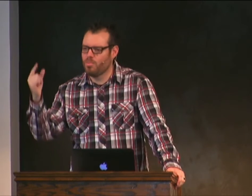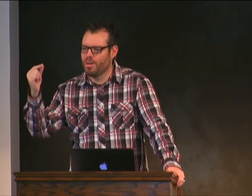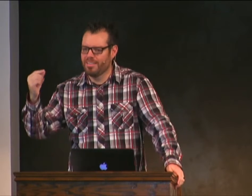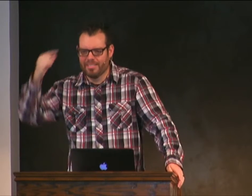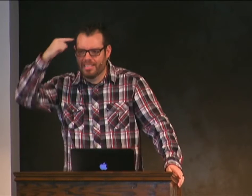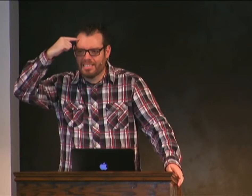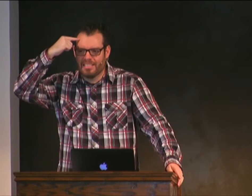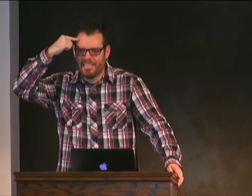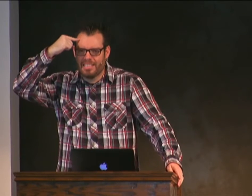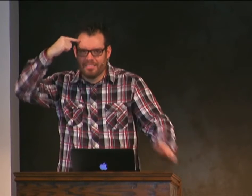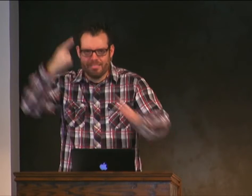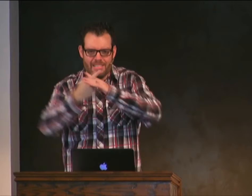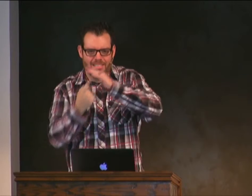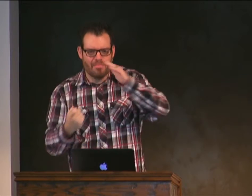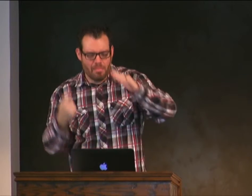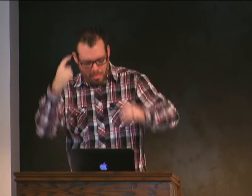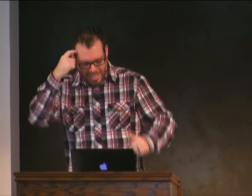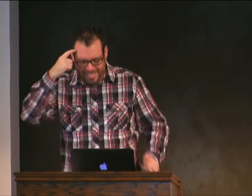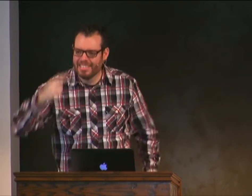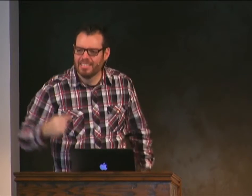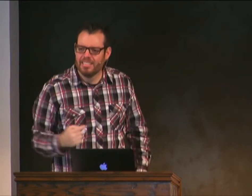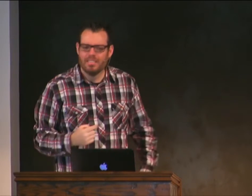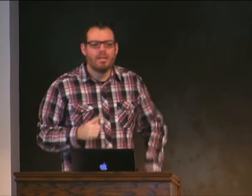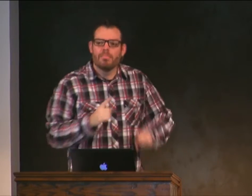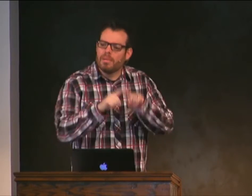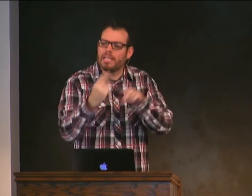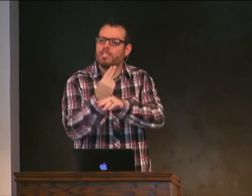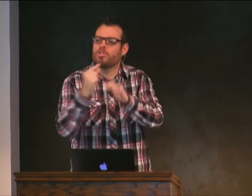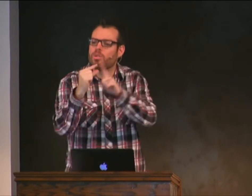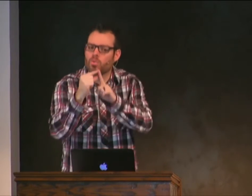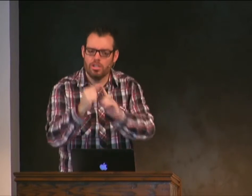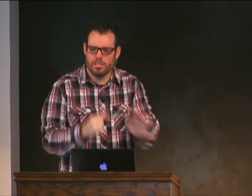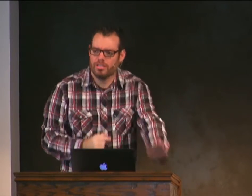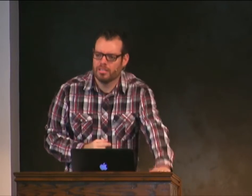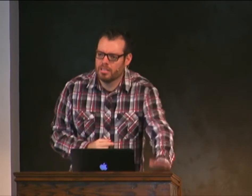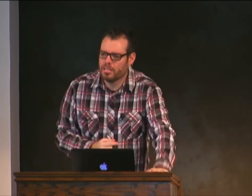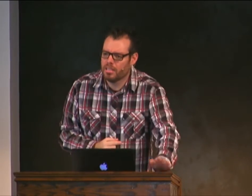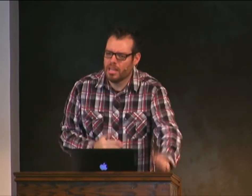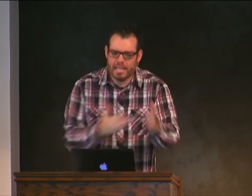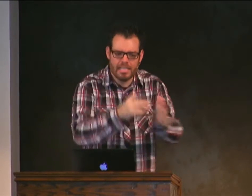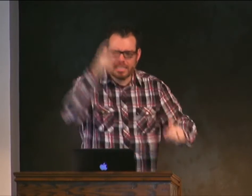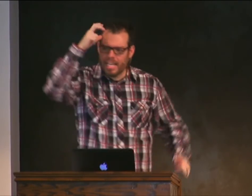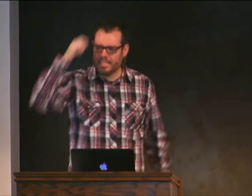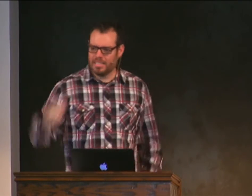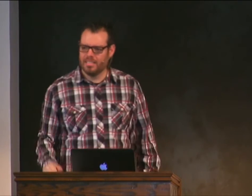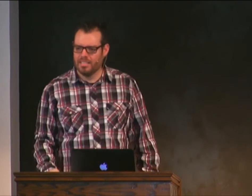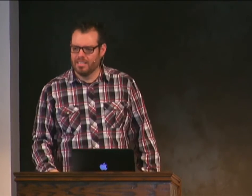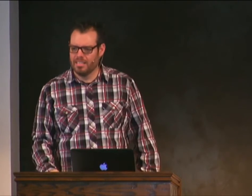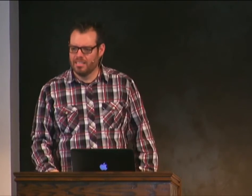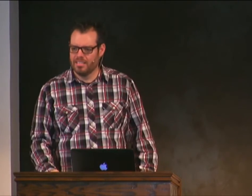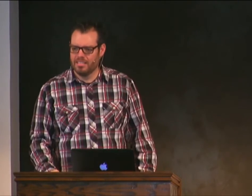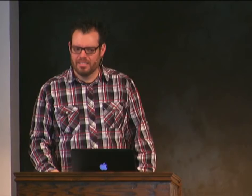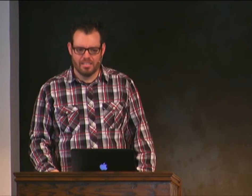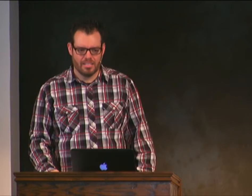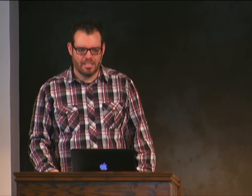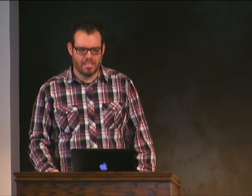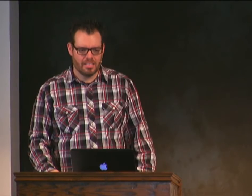There's one more. It's still in my mind. But he used the word against Satan.